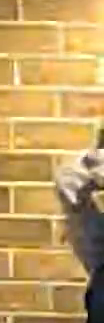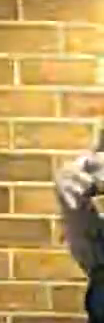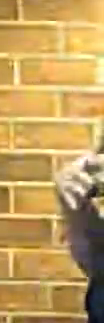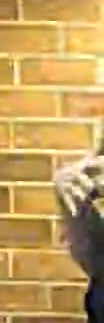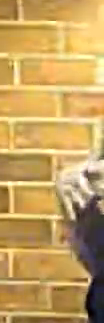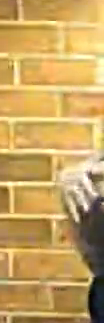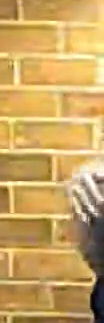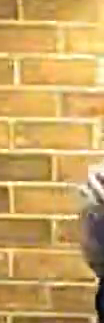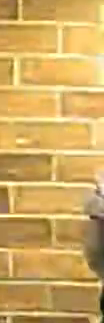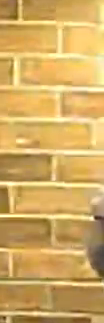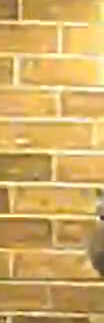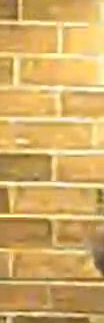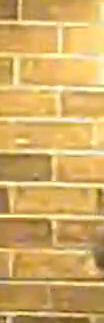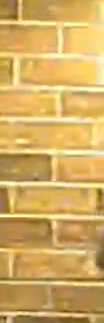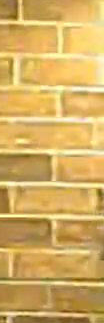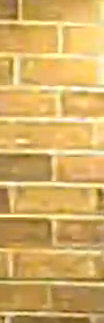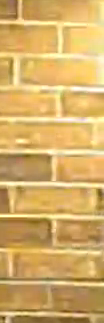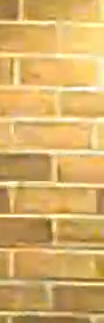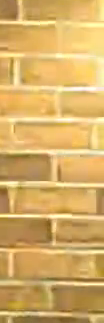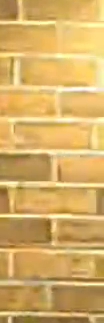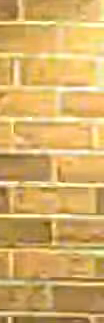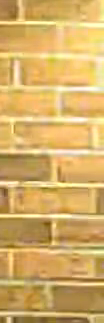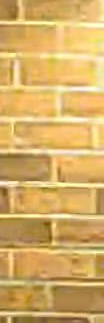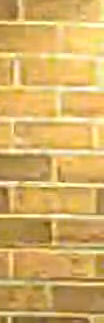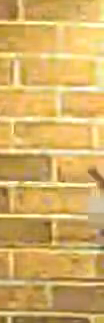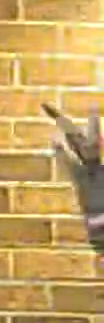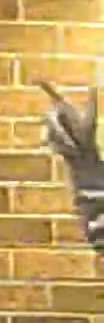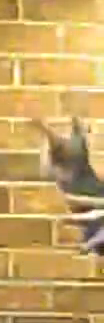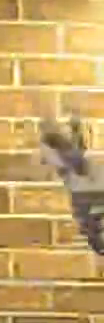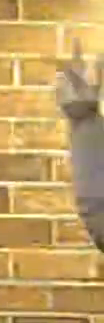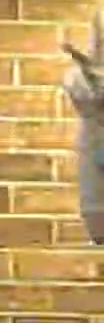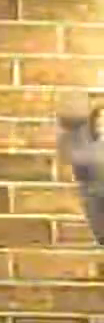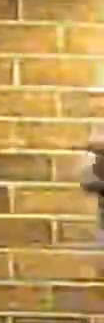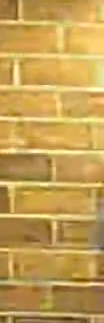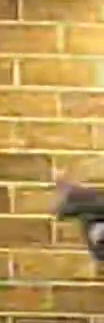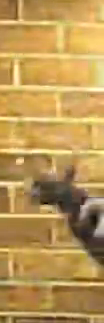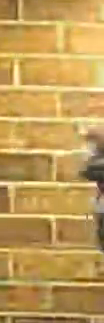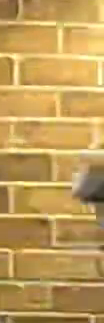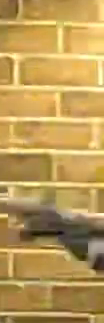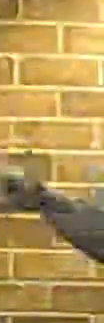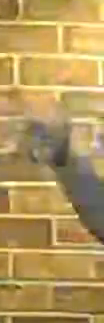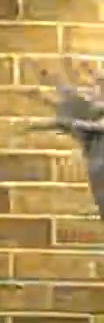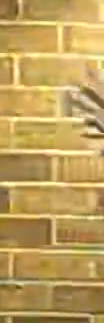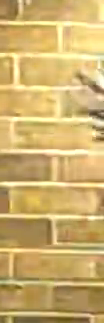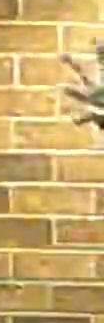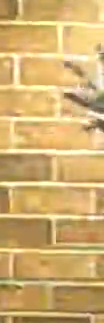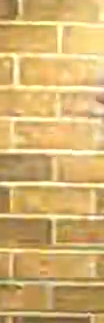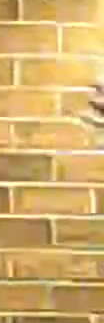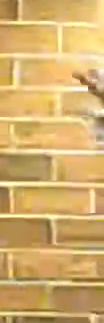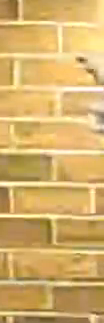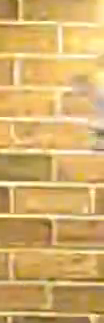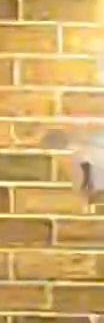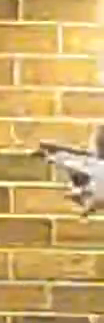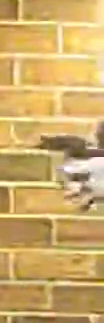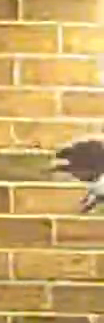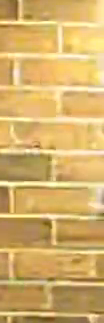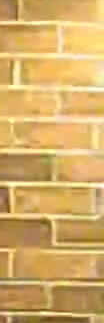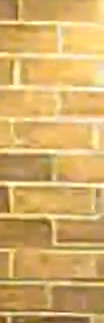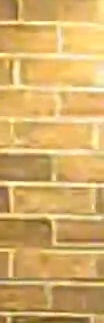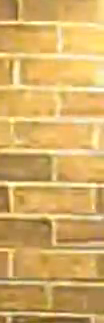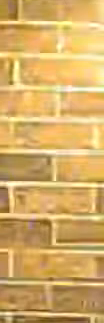for any reason at all, it was likely to close. Yeah, it likely to close. I'm not trying to get any clapping like this at